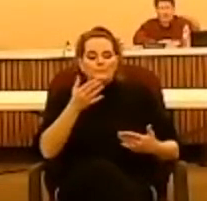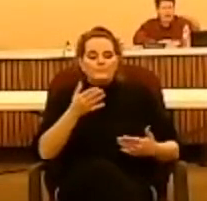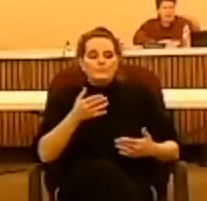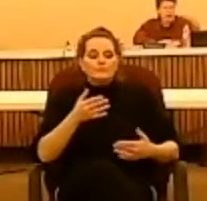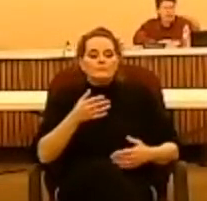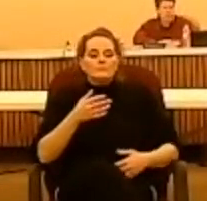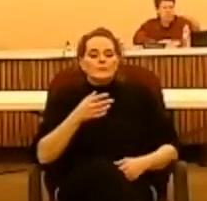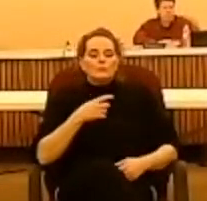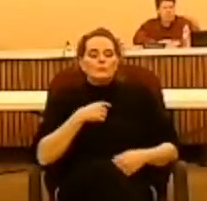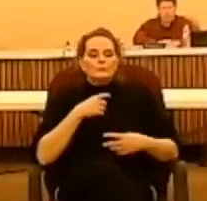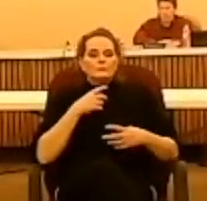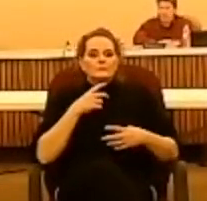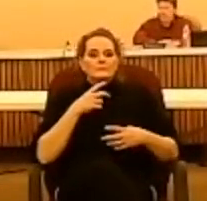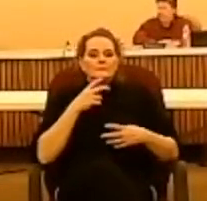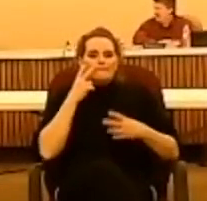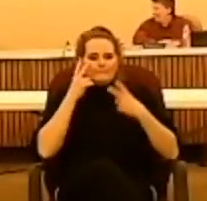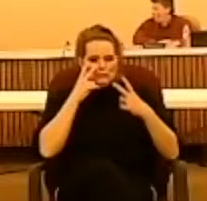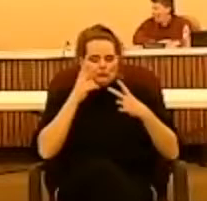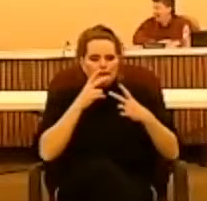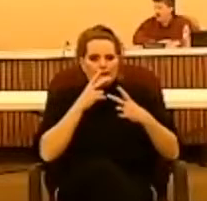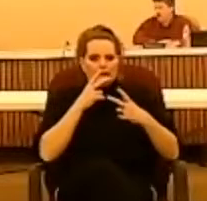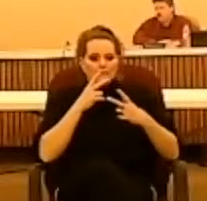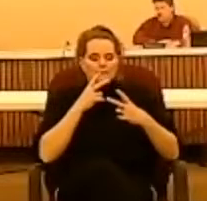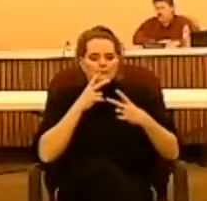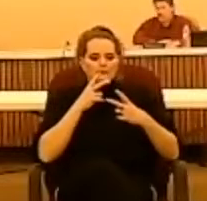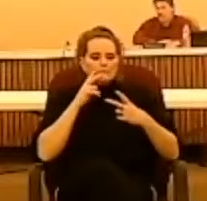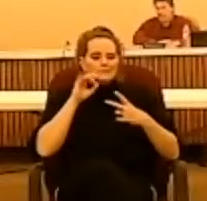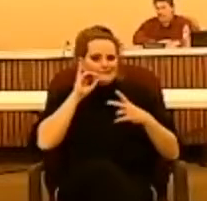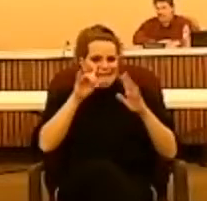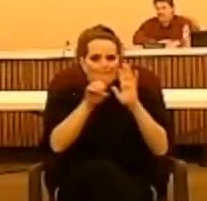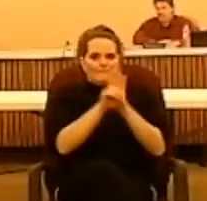visually identifiable locations so that